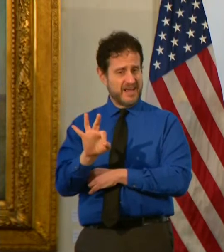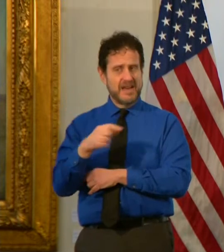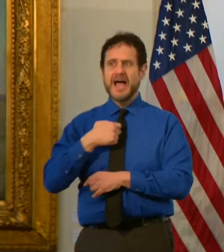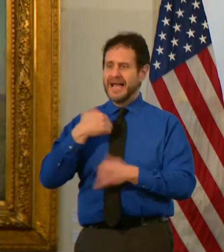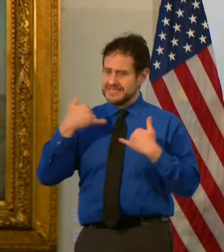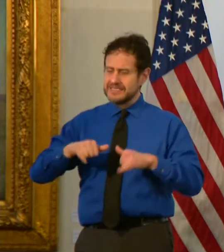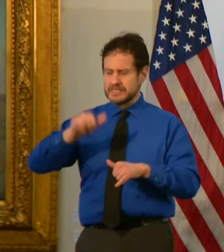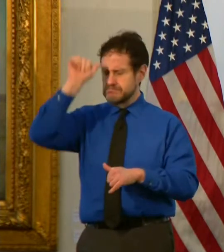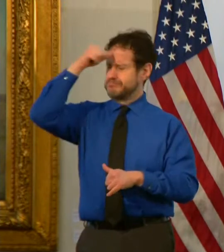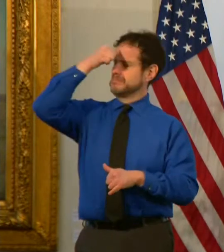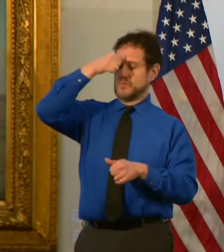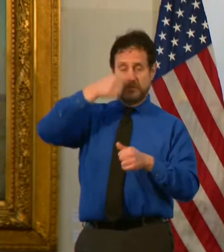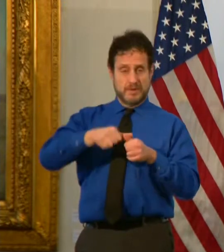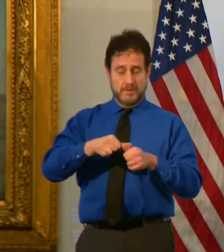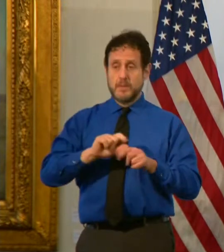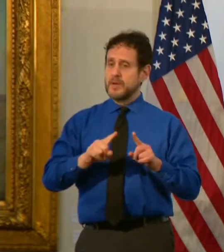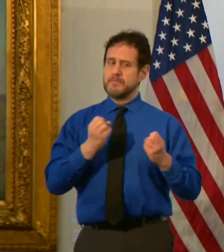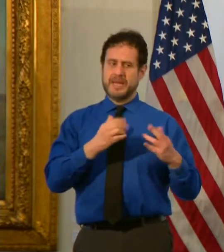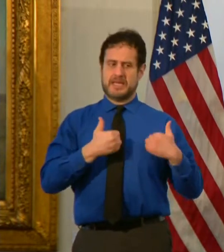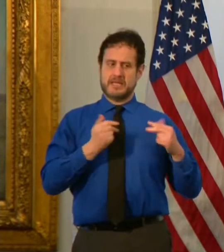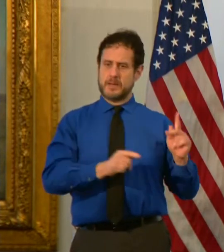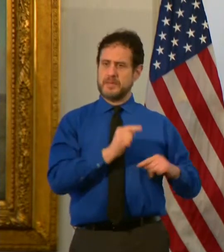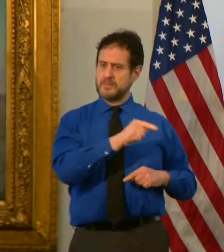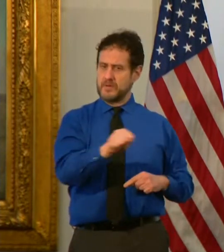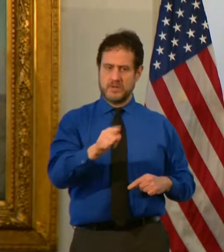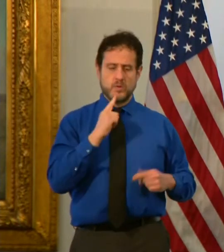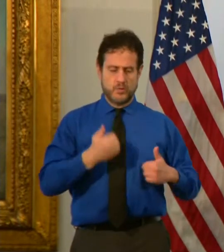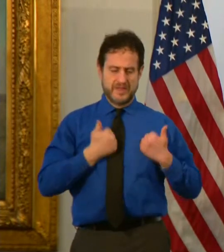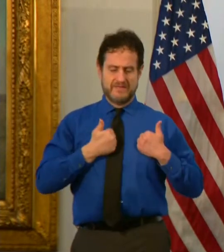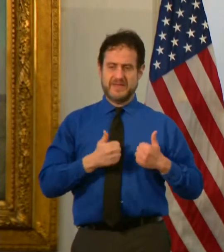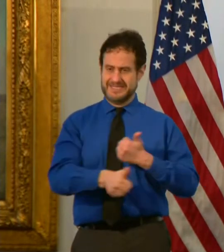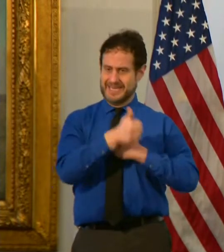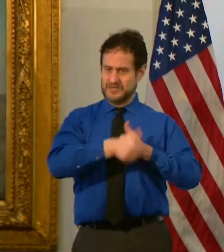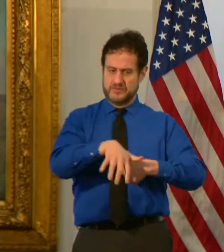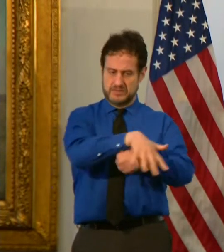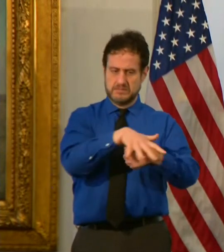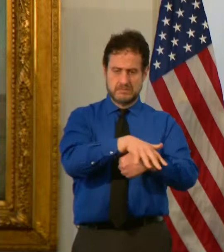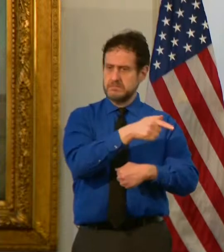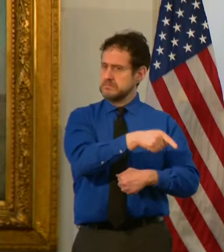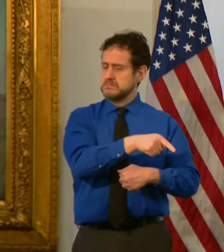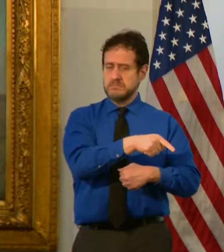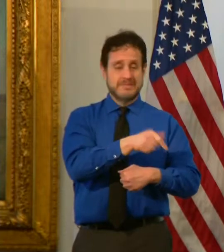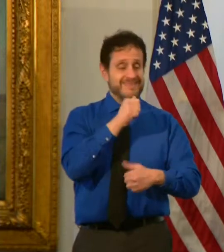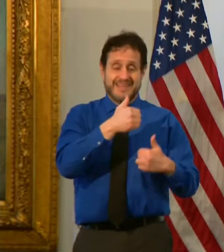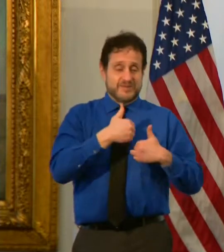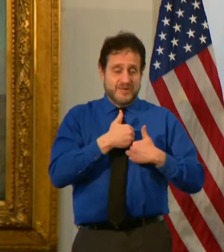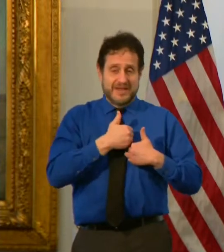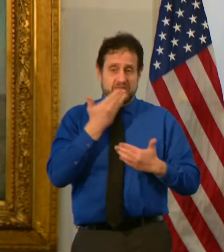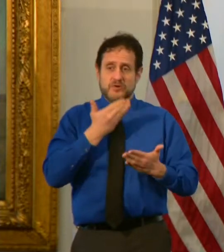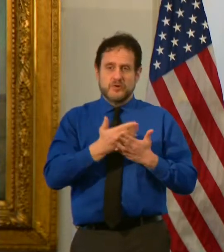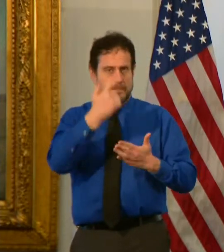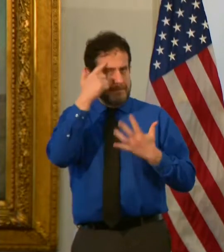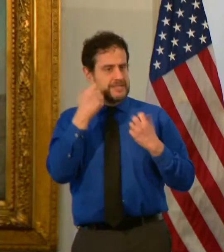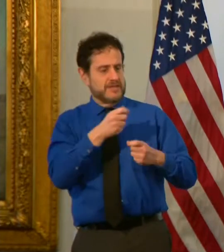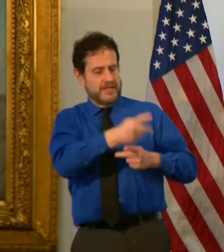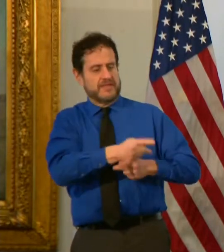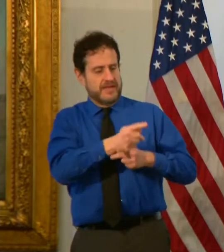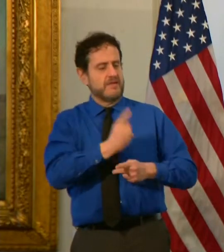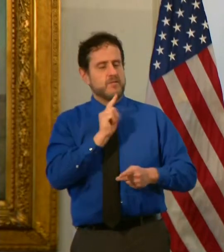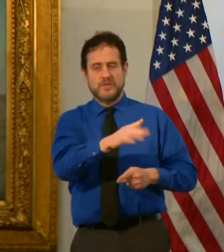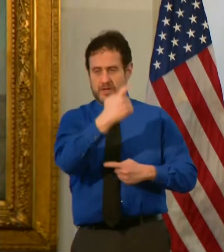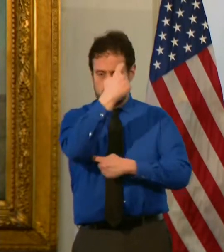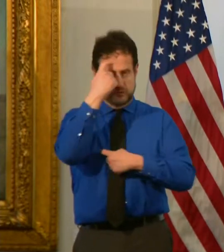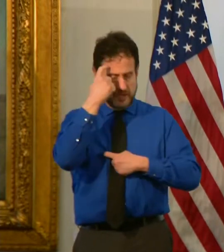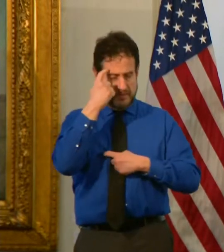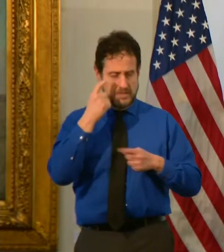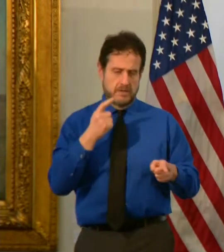young people who are living in these neighborhoods sieged by violence, don't have access to trauma-informed care. School